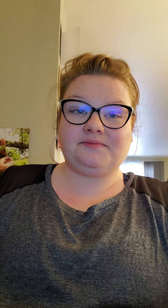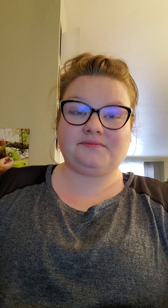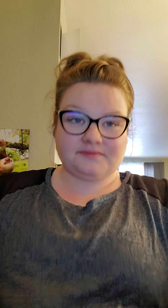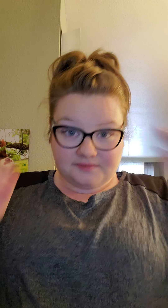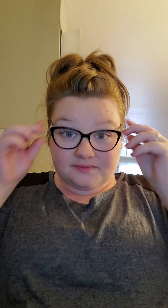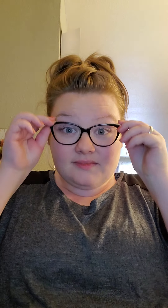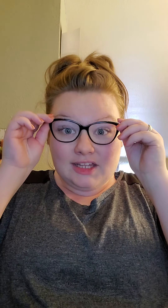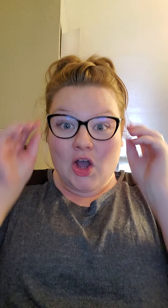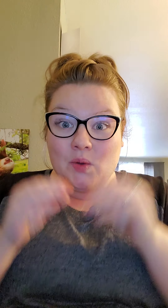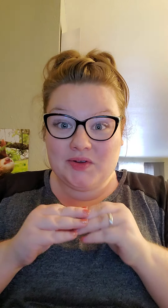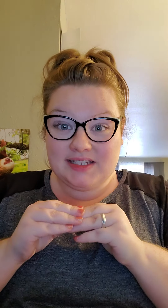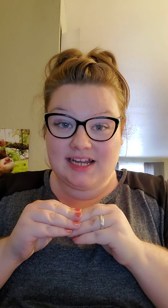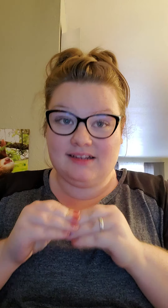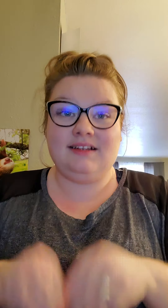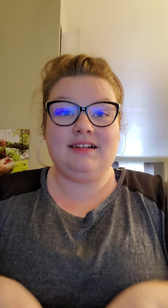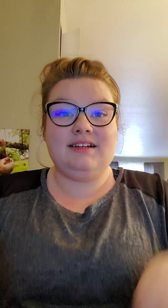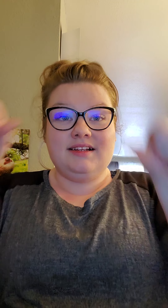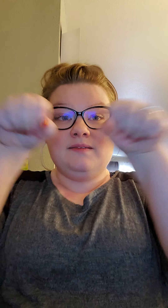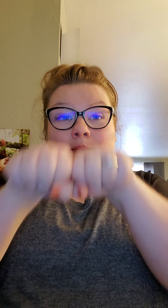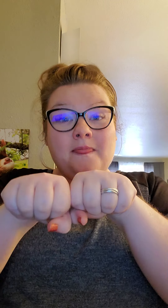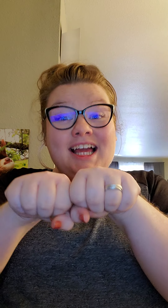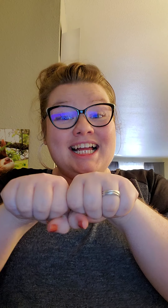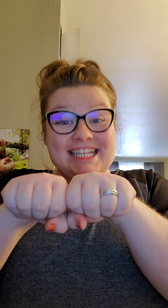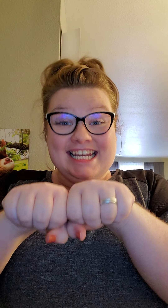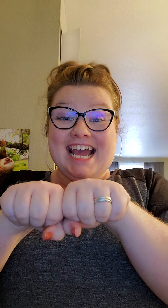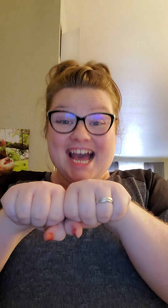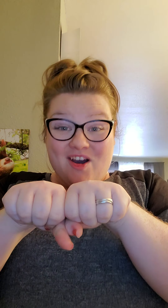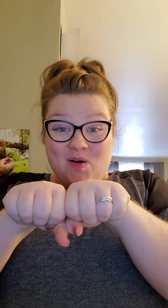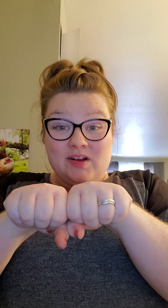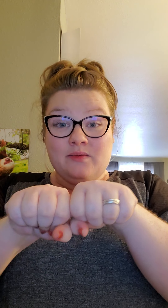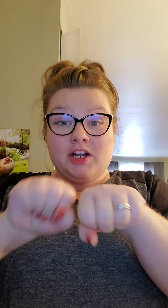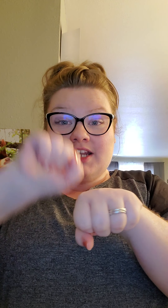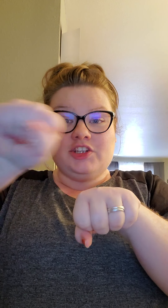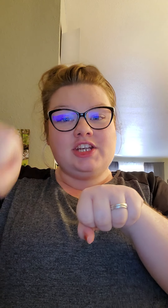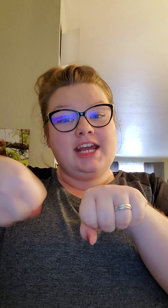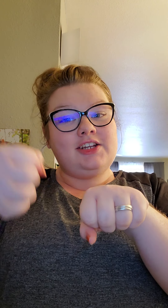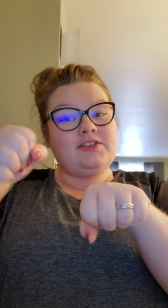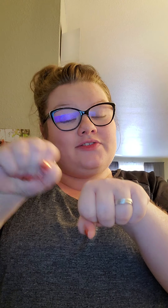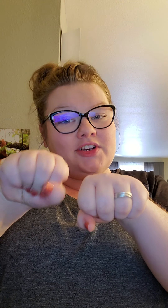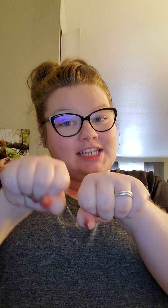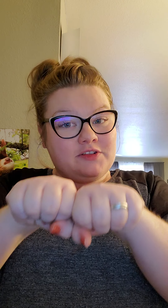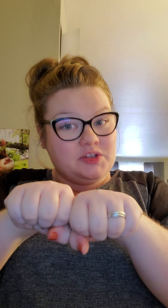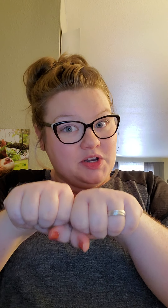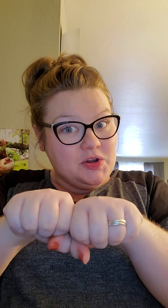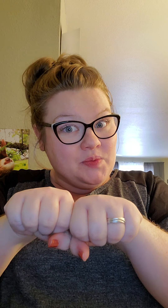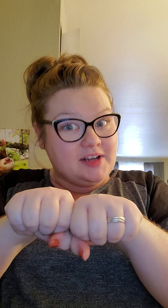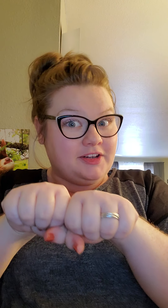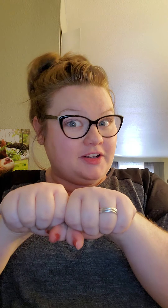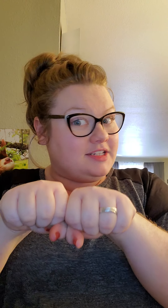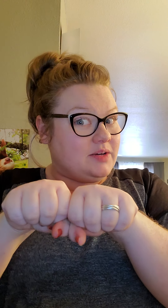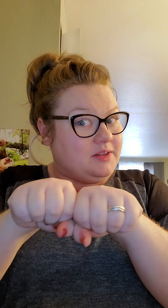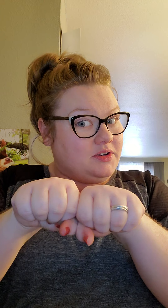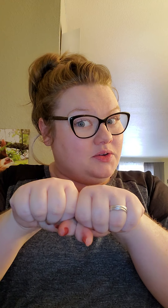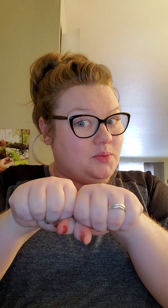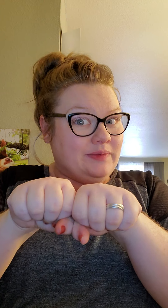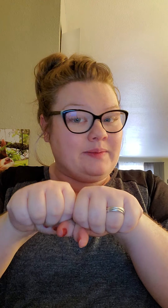Almost done. Now we're going to change the first word new one and you're going to tell me the new word we